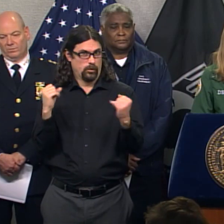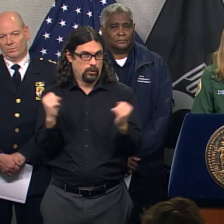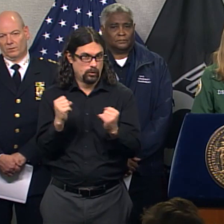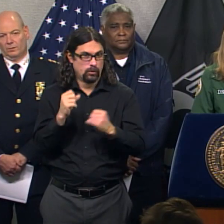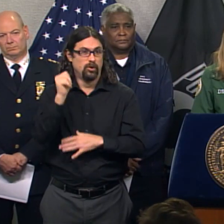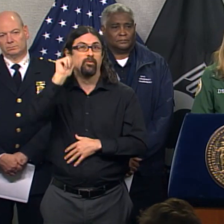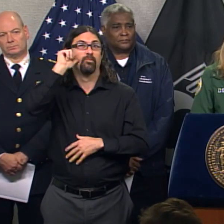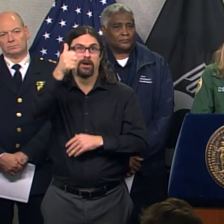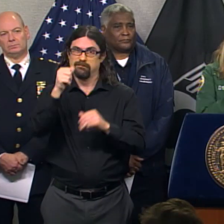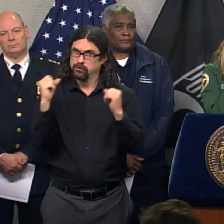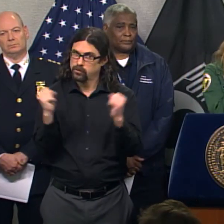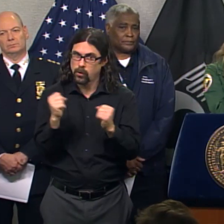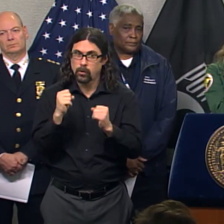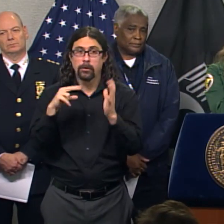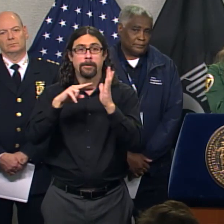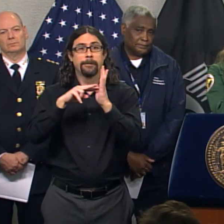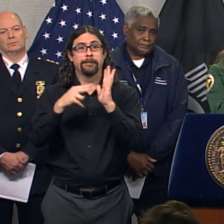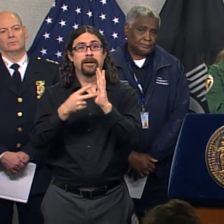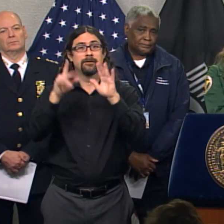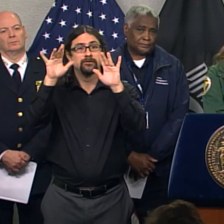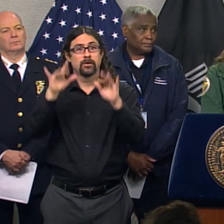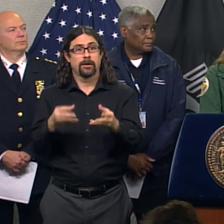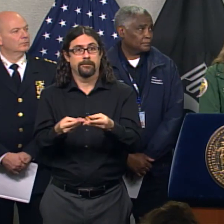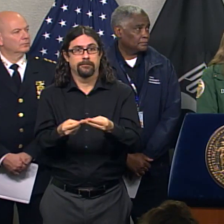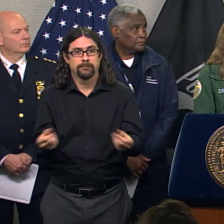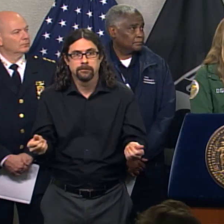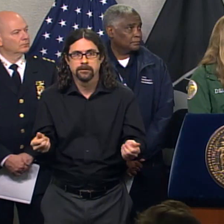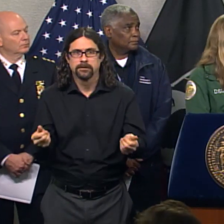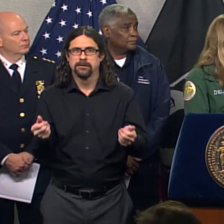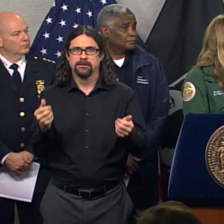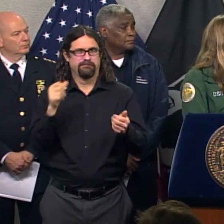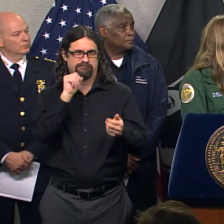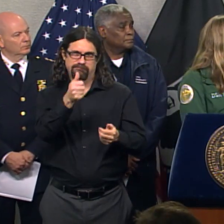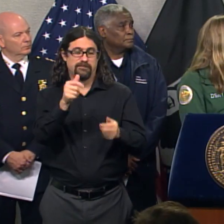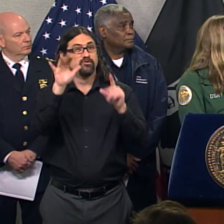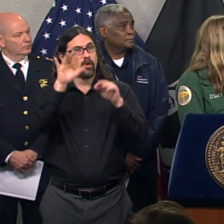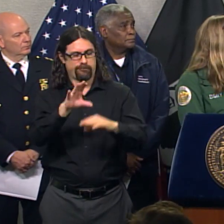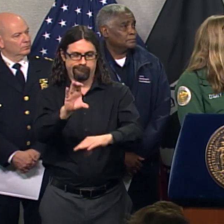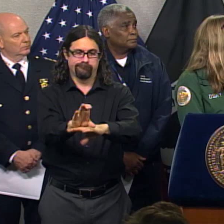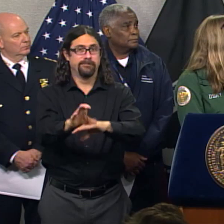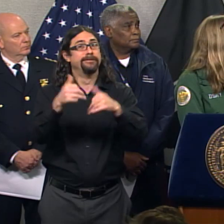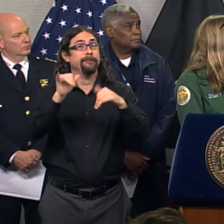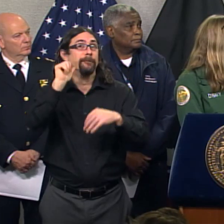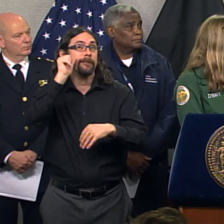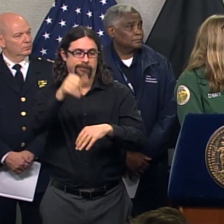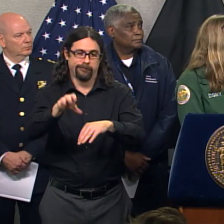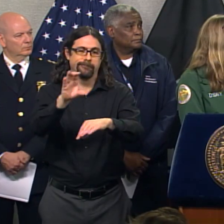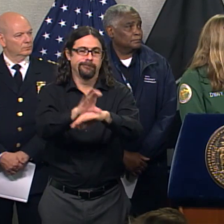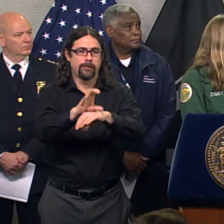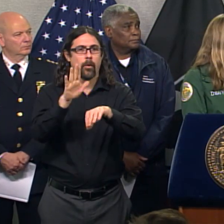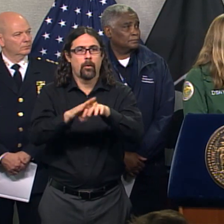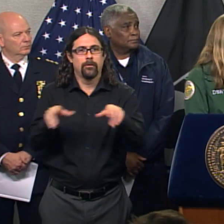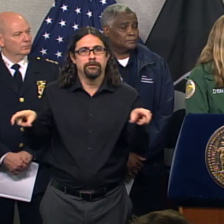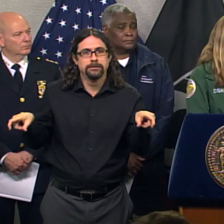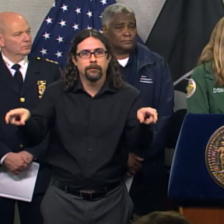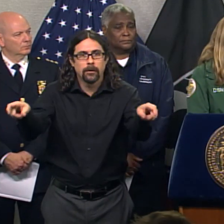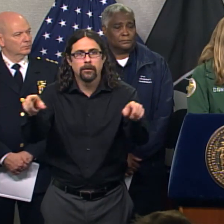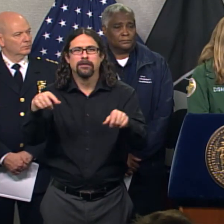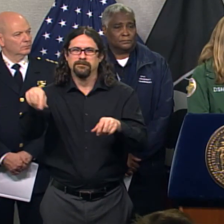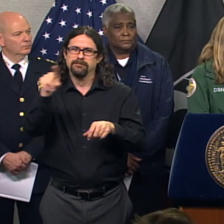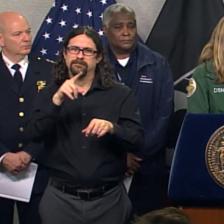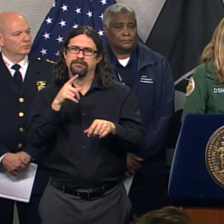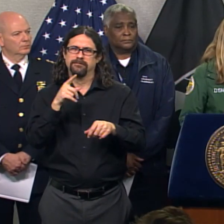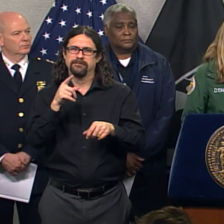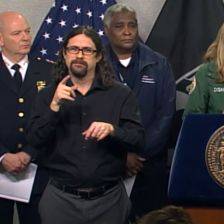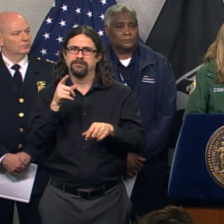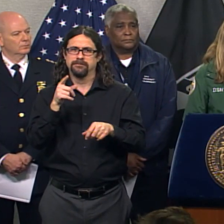during the day. Could you just one quick, I want to clarify. The 91% was your figure? Mm-hmm. As of what hour, just so we're all hearing it